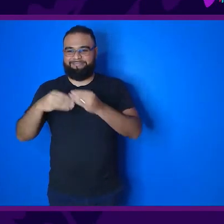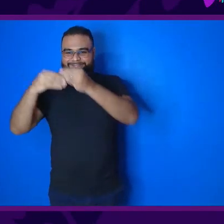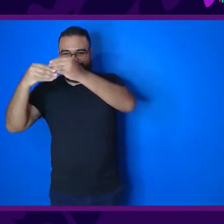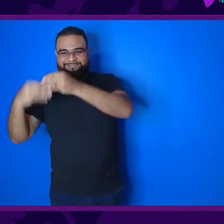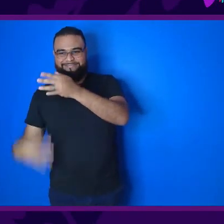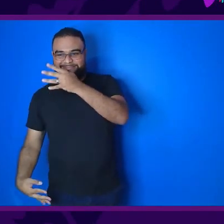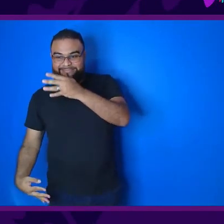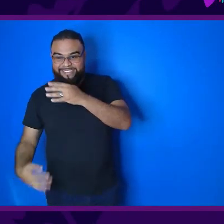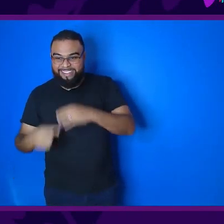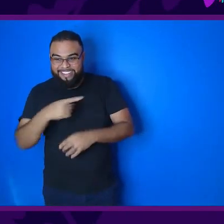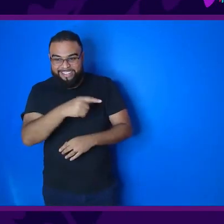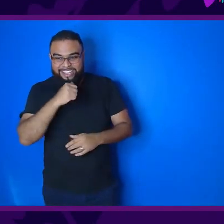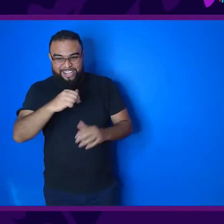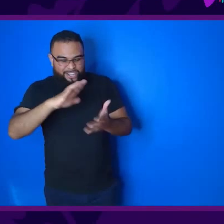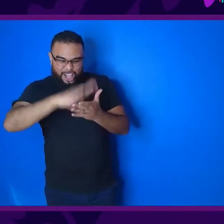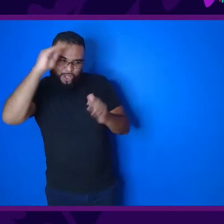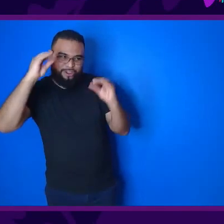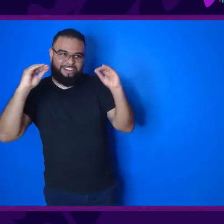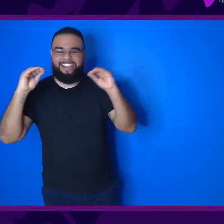teacher.